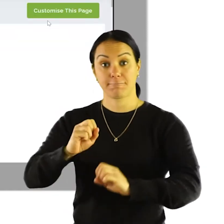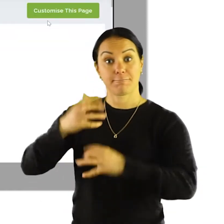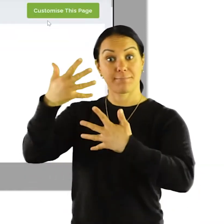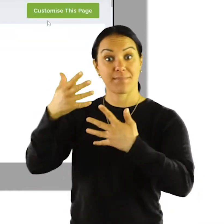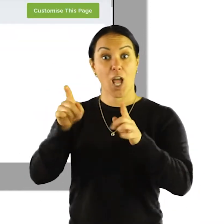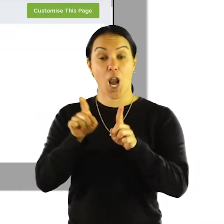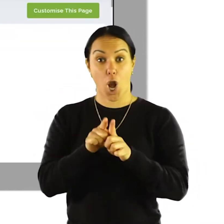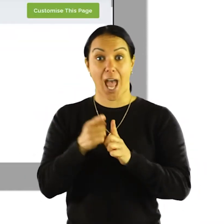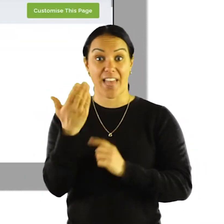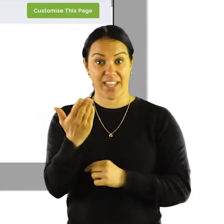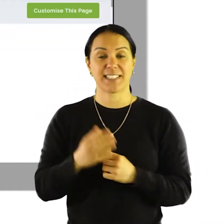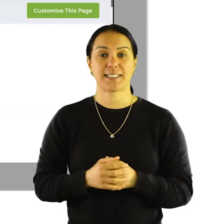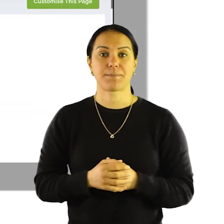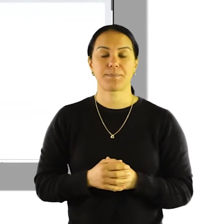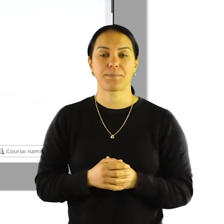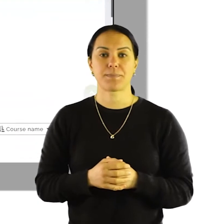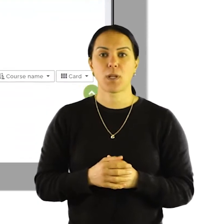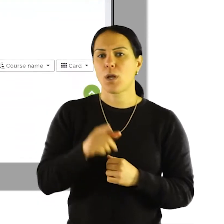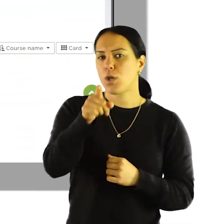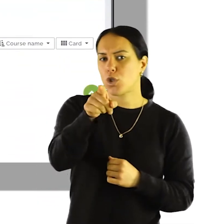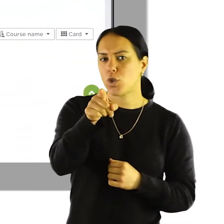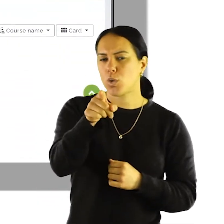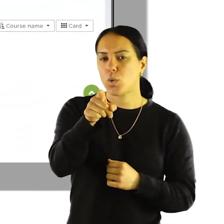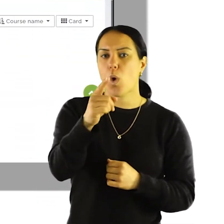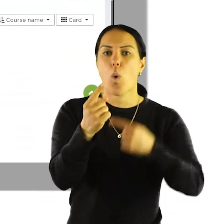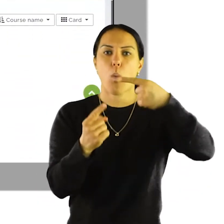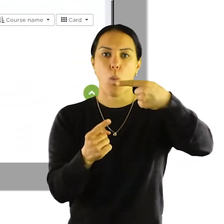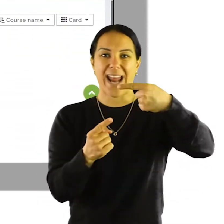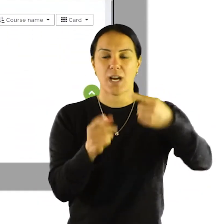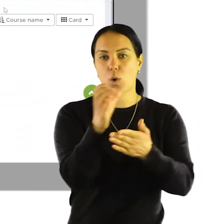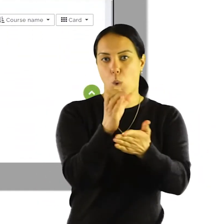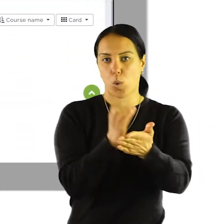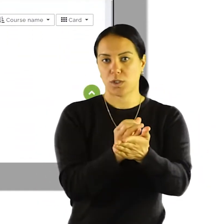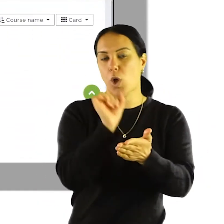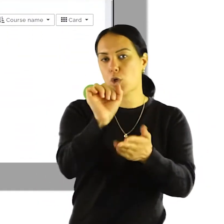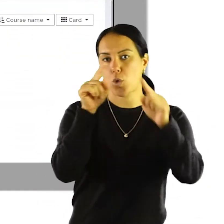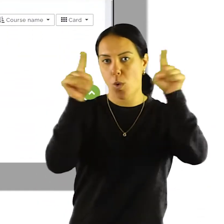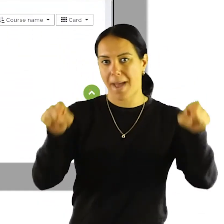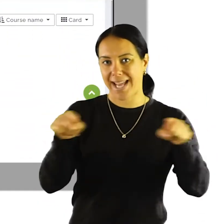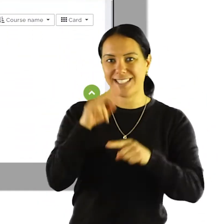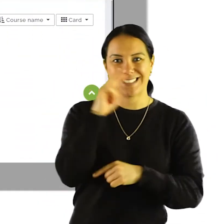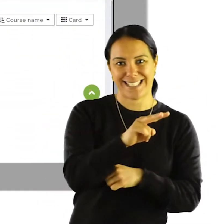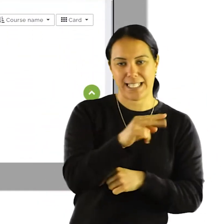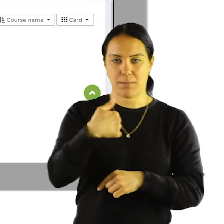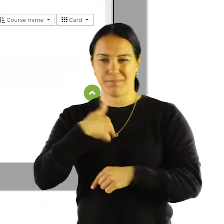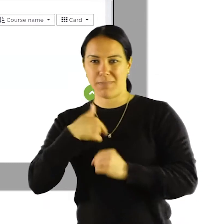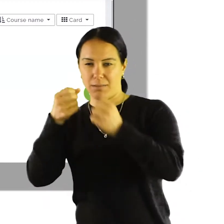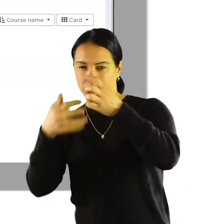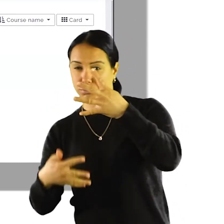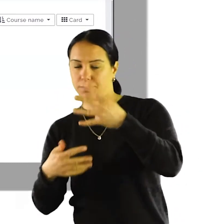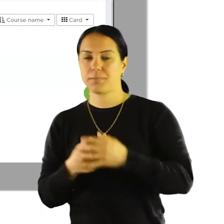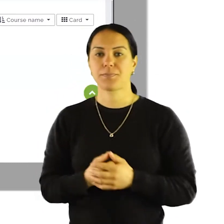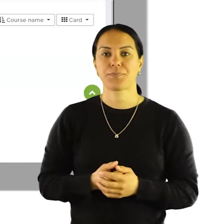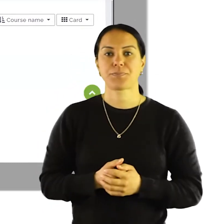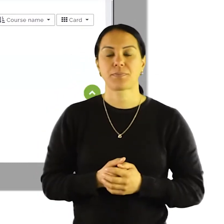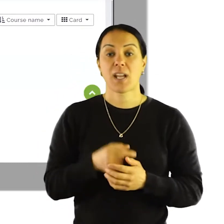page a little like this, although you should only have one course on your page with 0